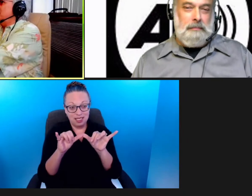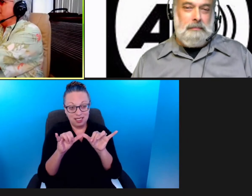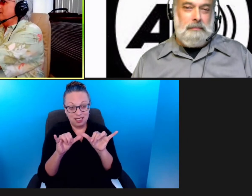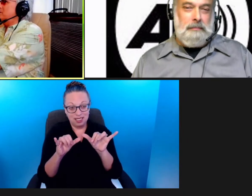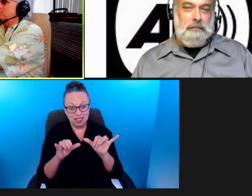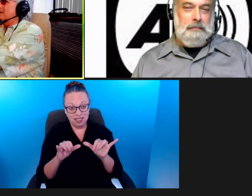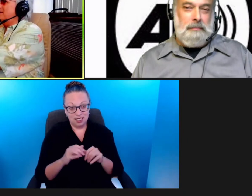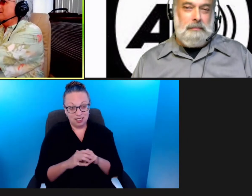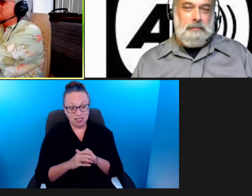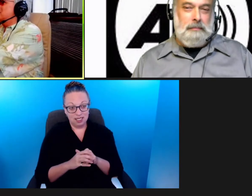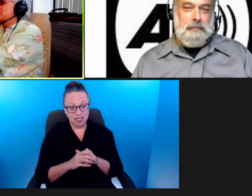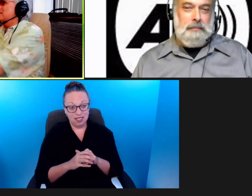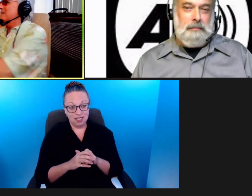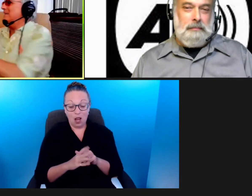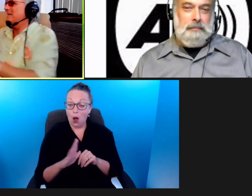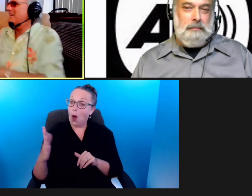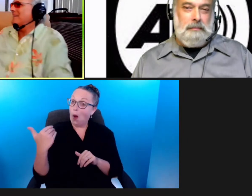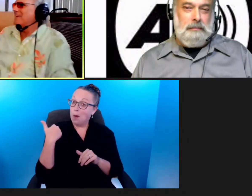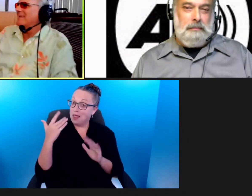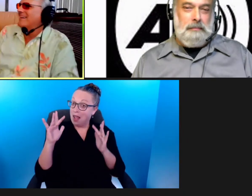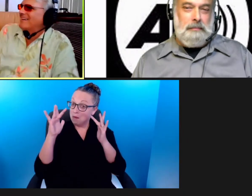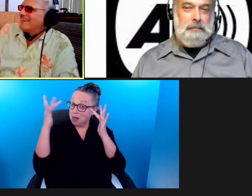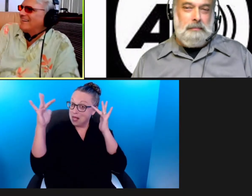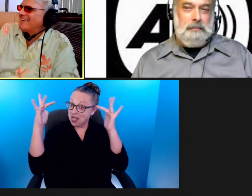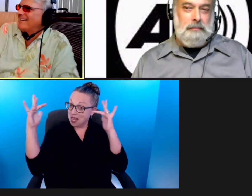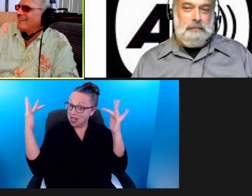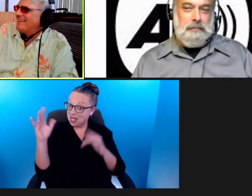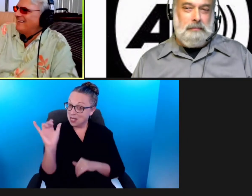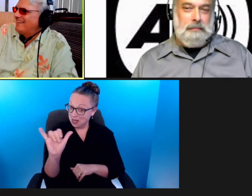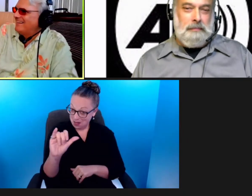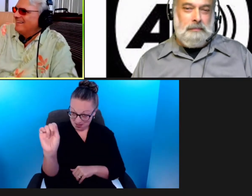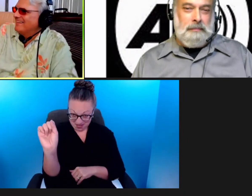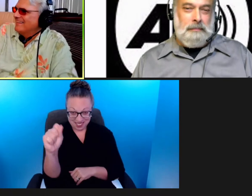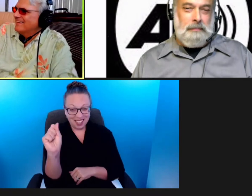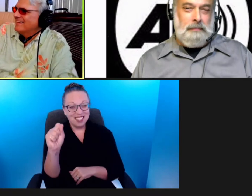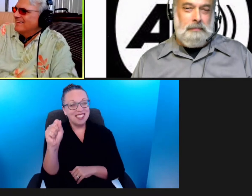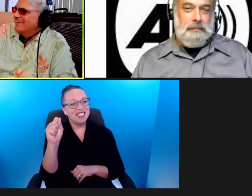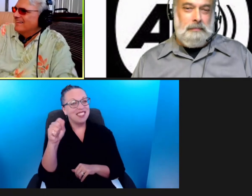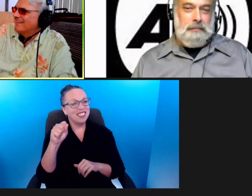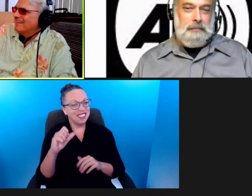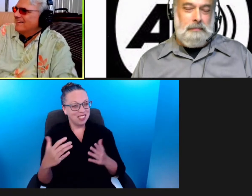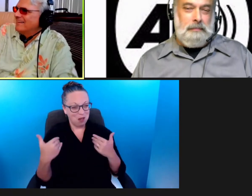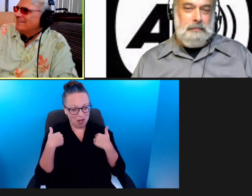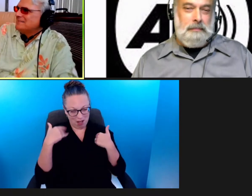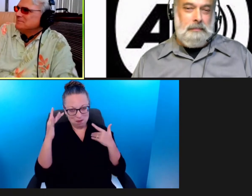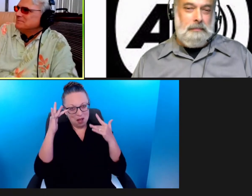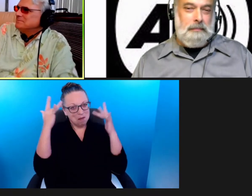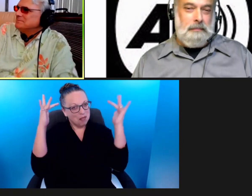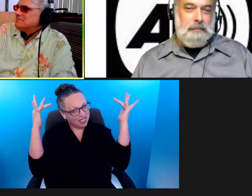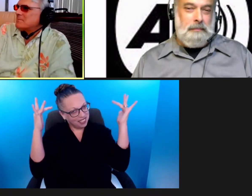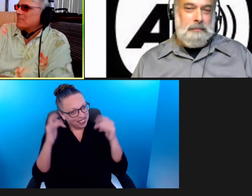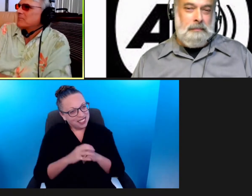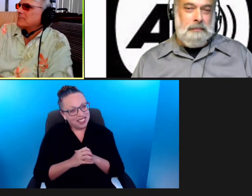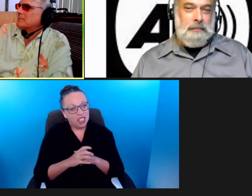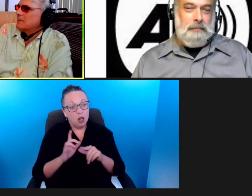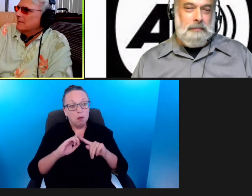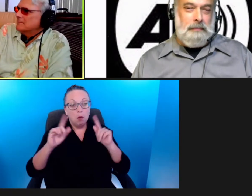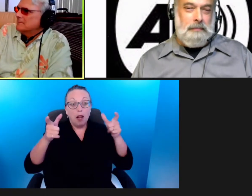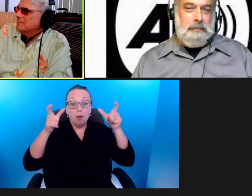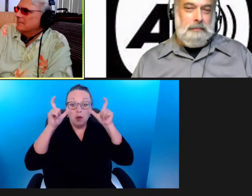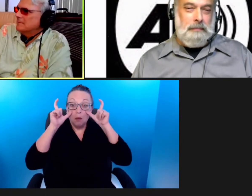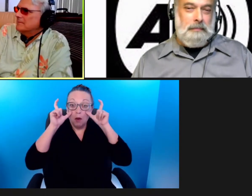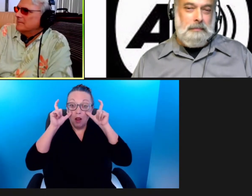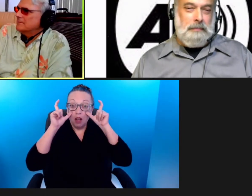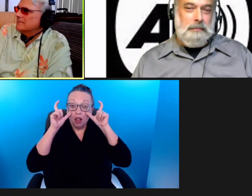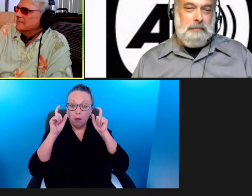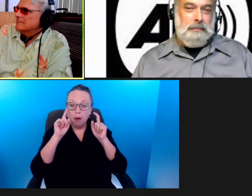Oh, and they got your bling, I see. And Yeah. I've got some bling on the top, and bling, so I've got my bling. But when I put them on,